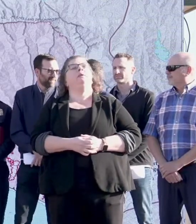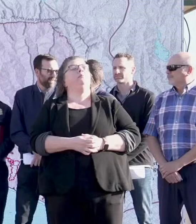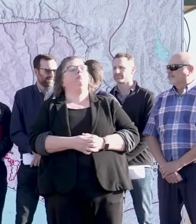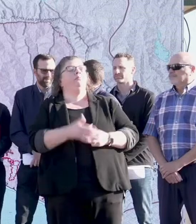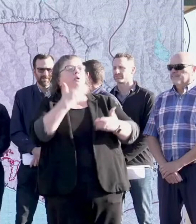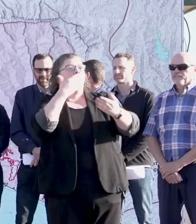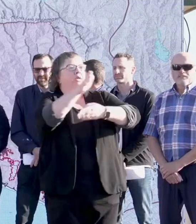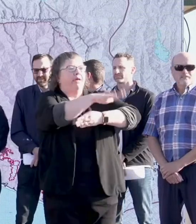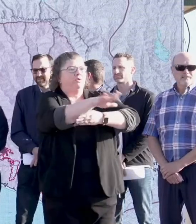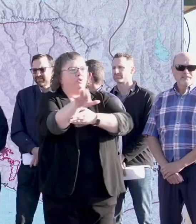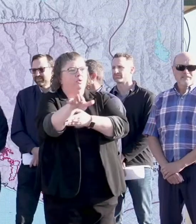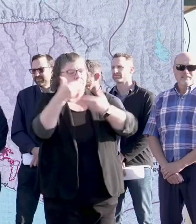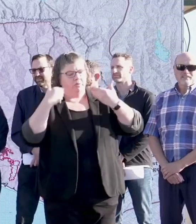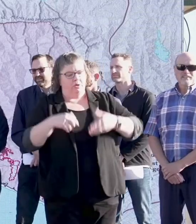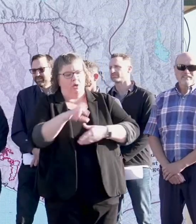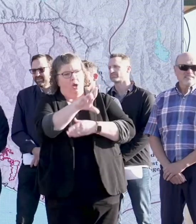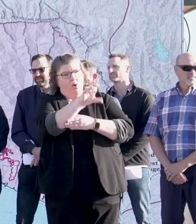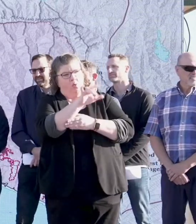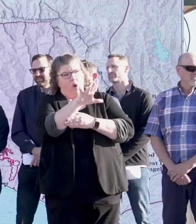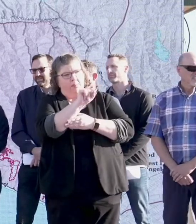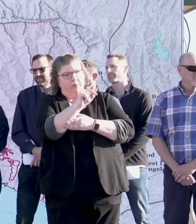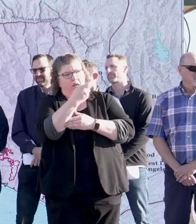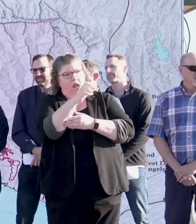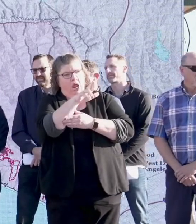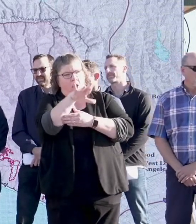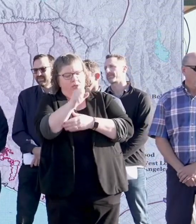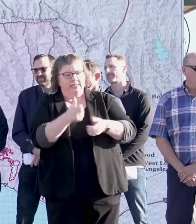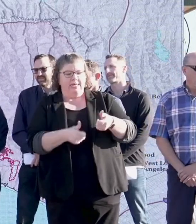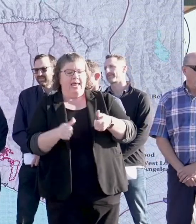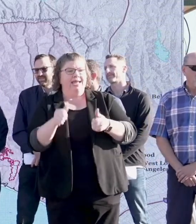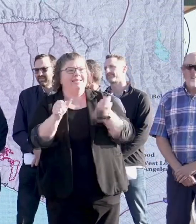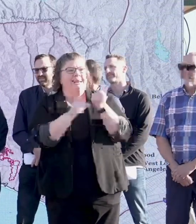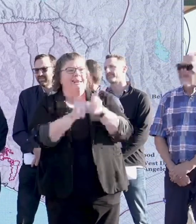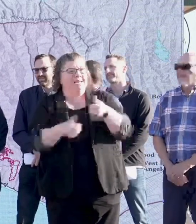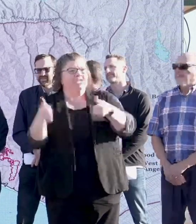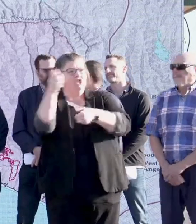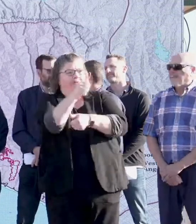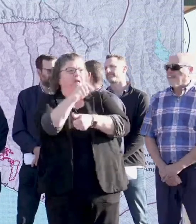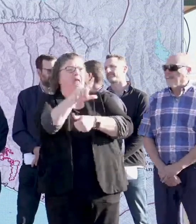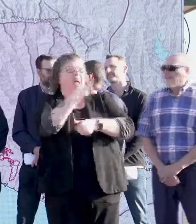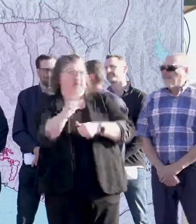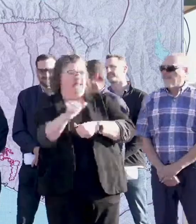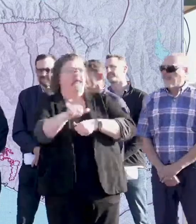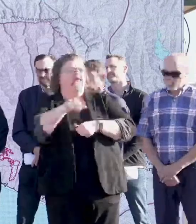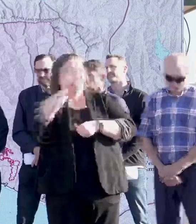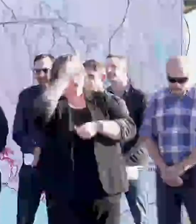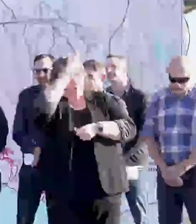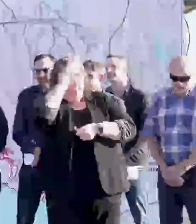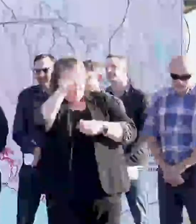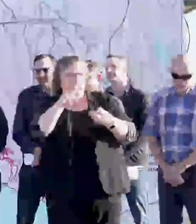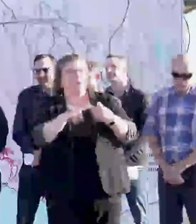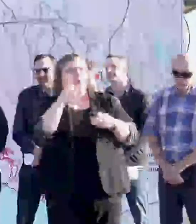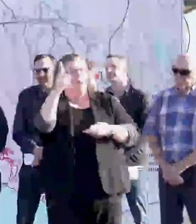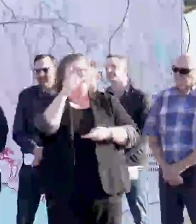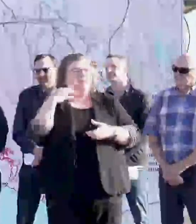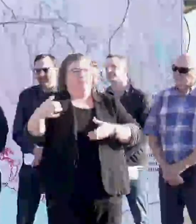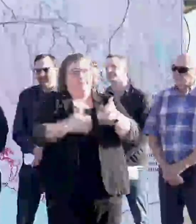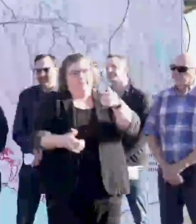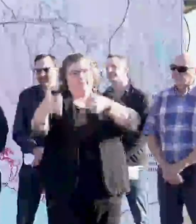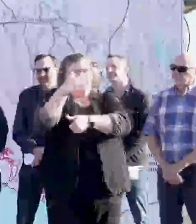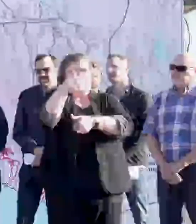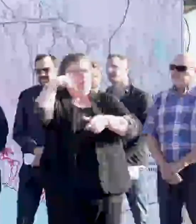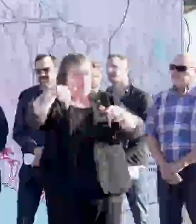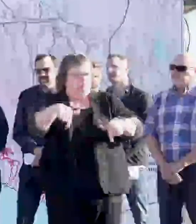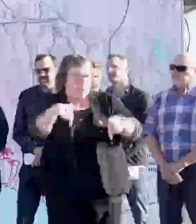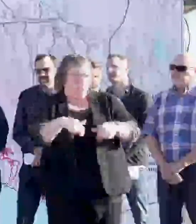Good afternoon. My name is Robert Harris, and I'm a Deputy Chief with the Los Angeles County Fire Department and one of the Unified Incident Commanders. Just